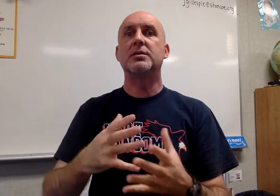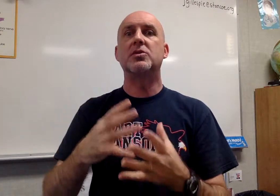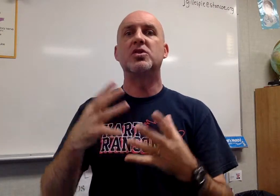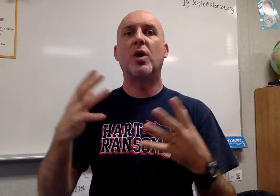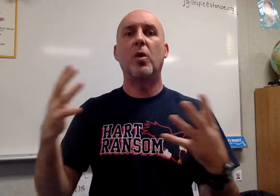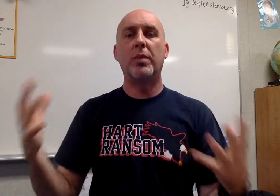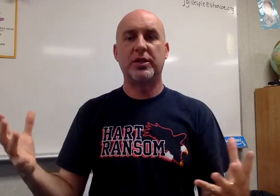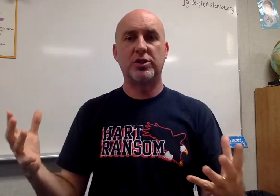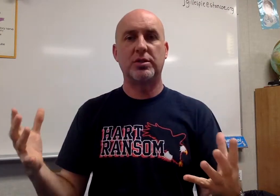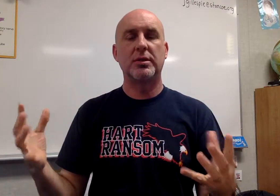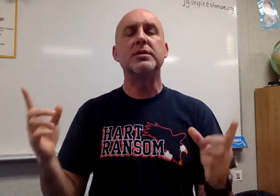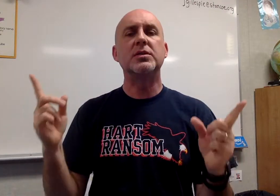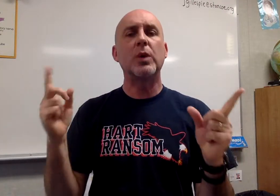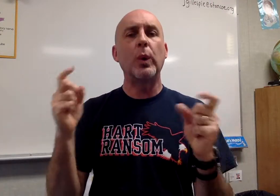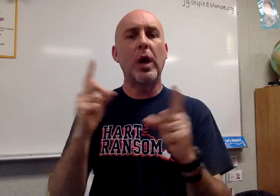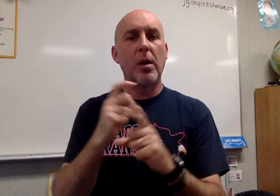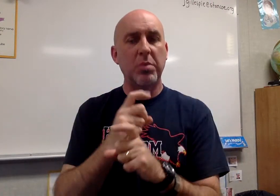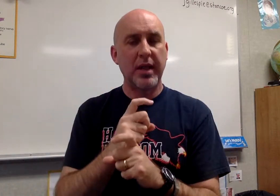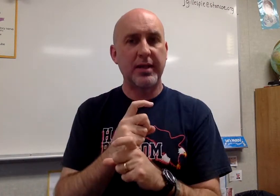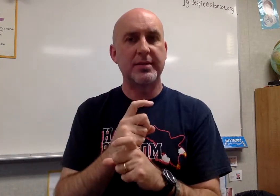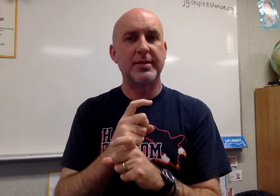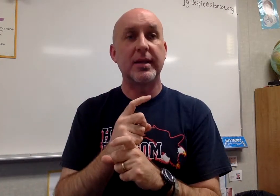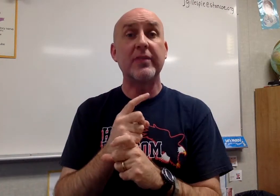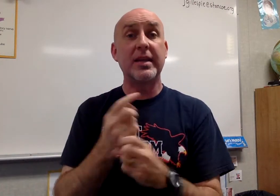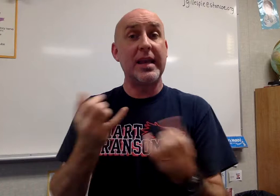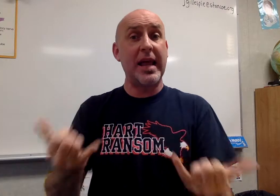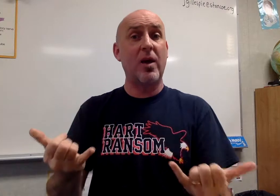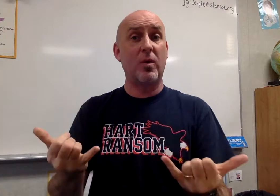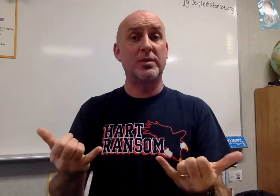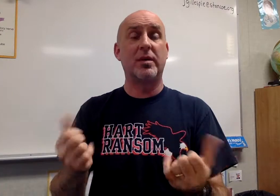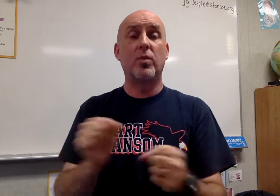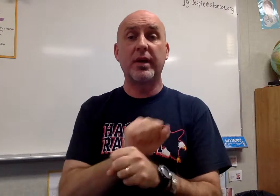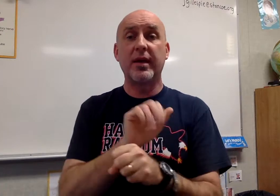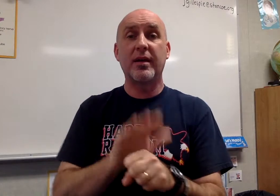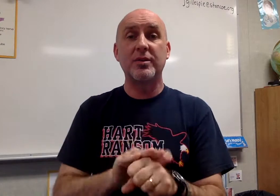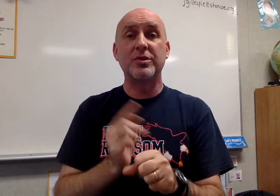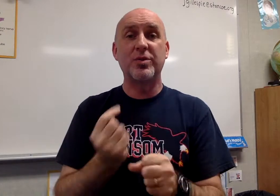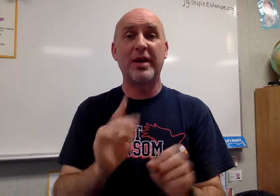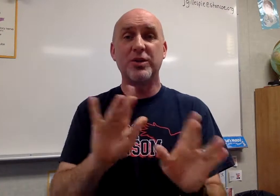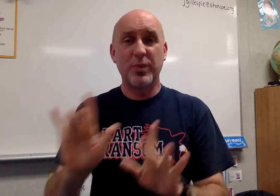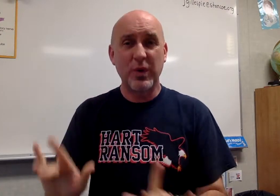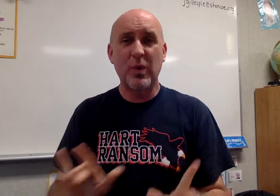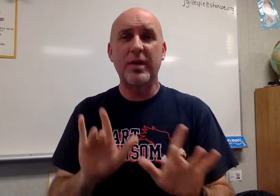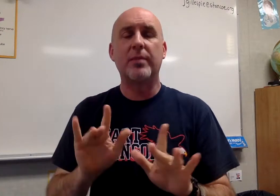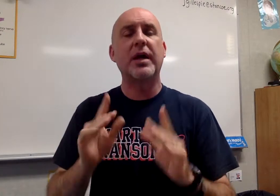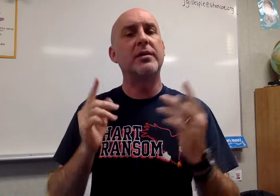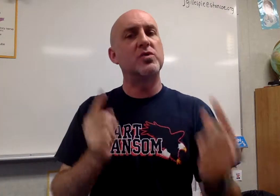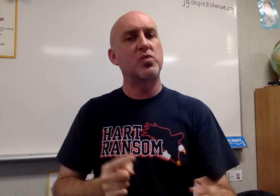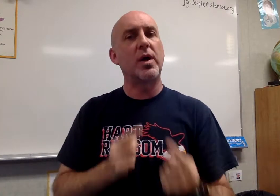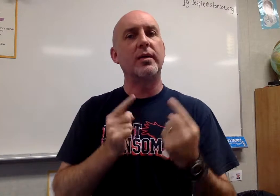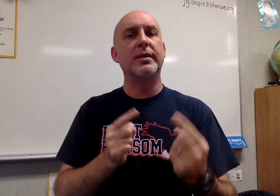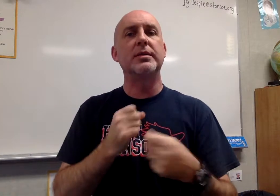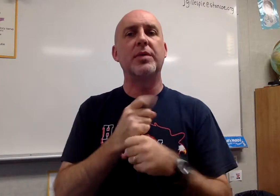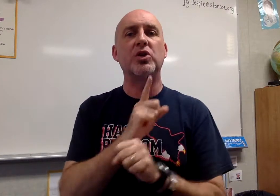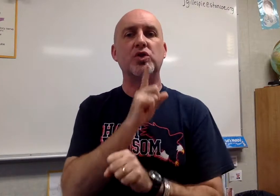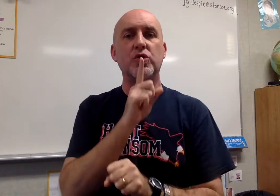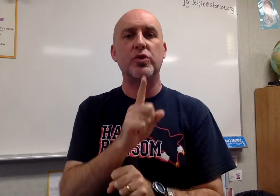it's so much. It's so complex. And even now, as I'm working on trying to record it, I'm kind of struggling to make sure that